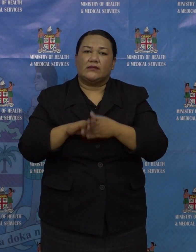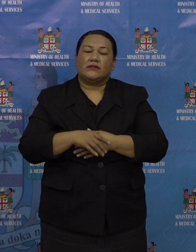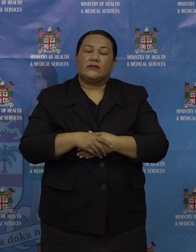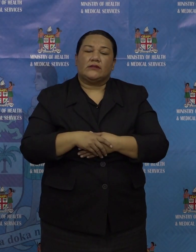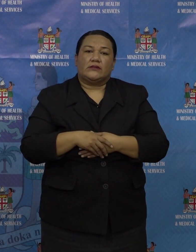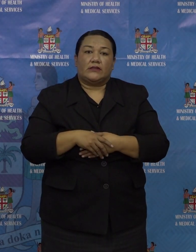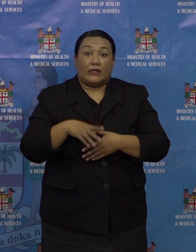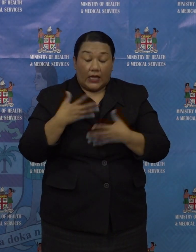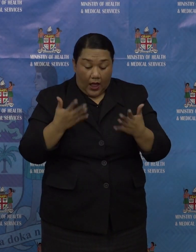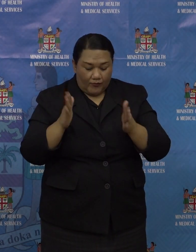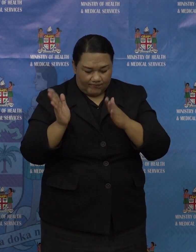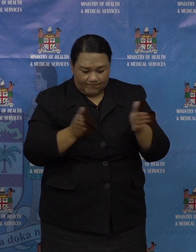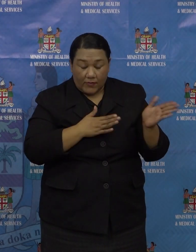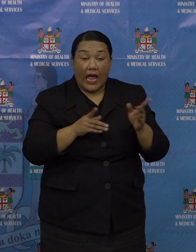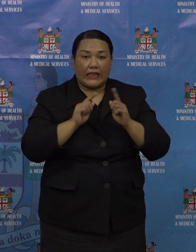testing.